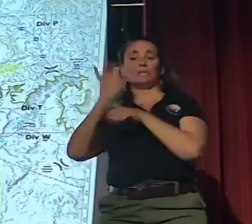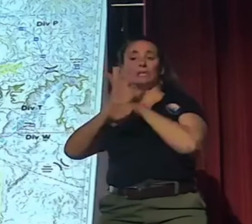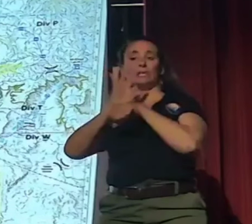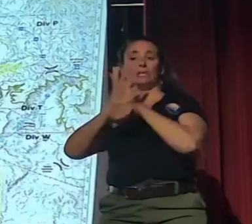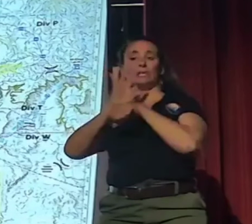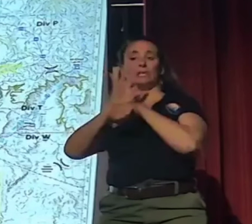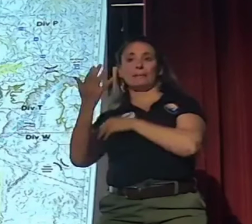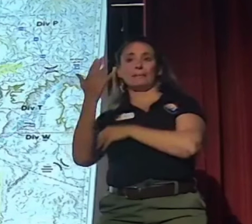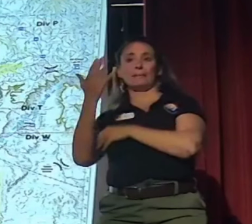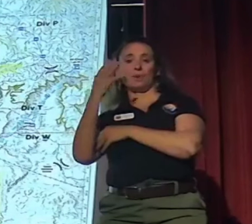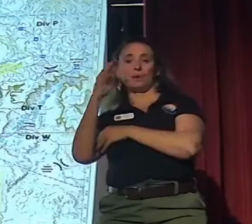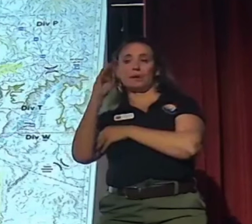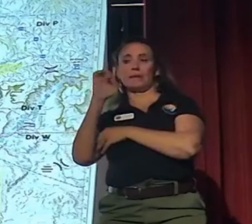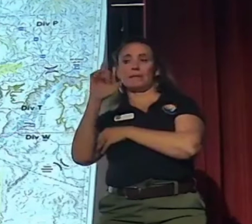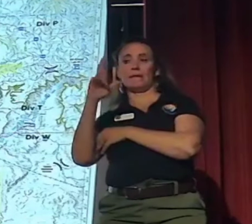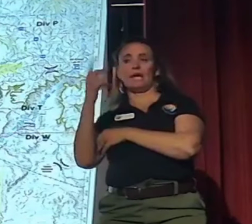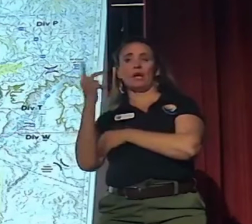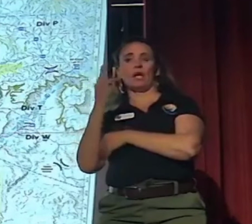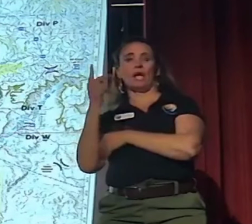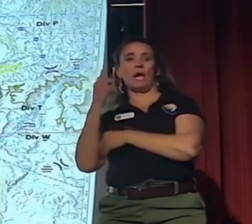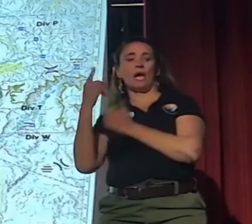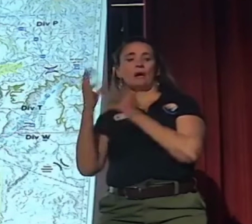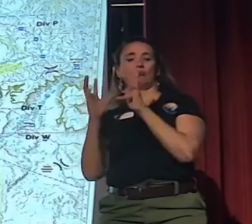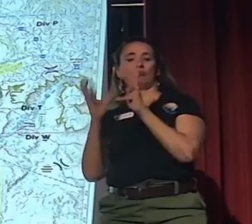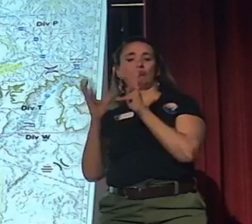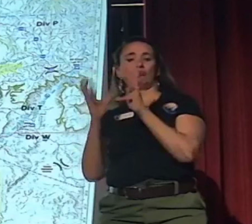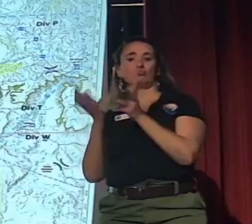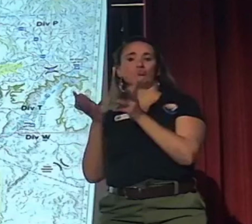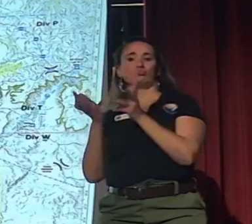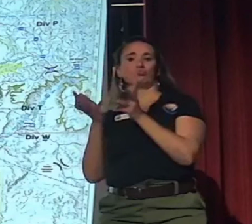I are on that radio station every